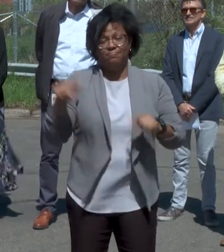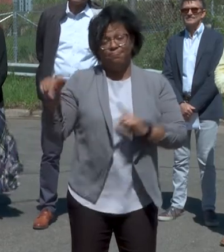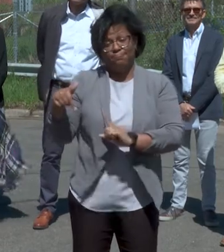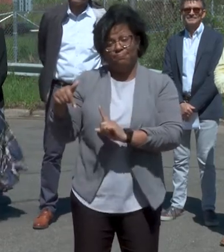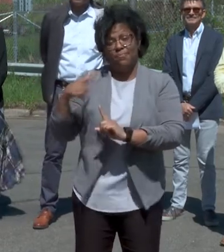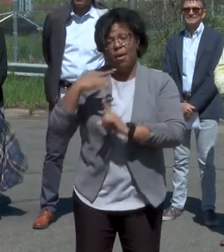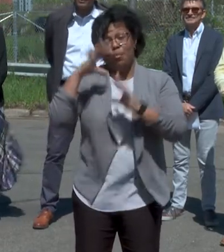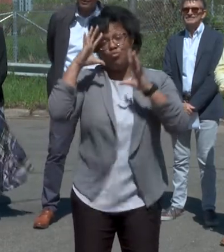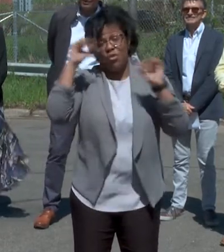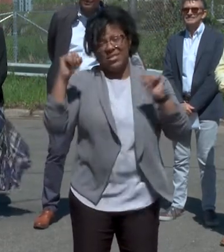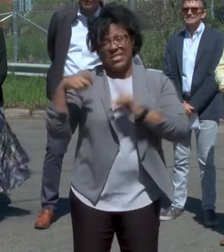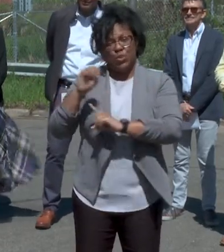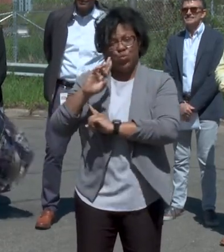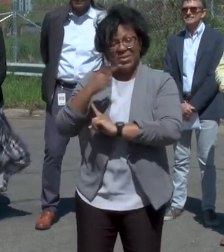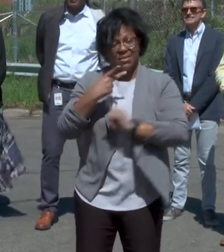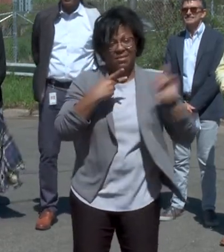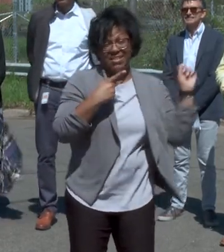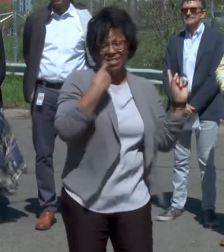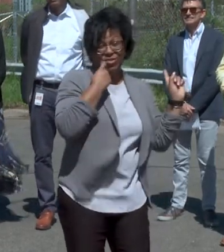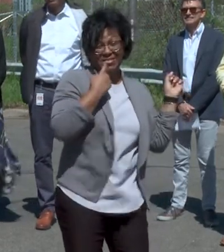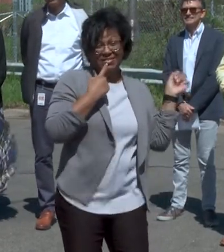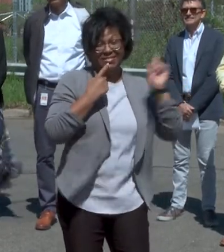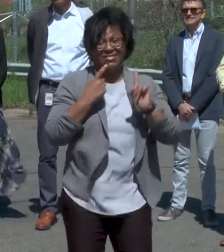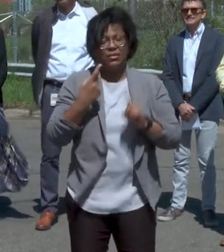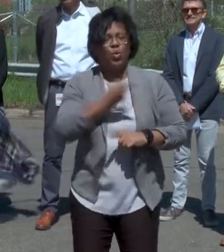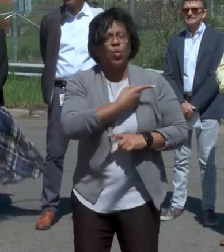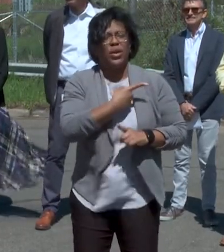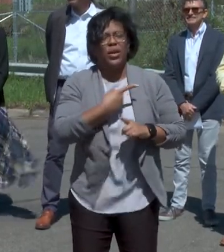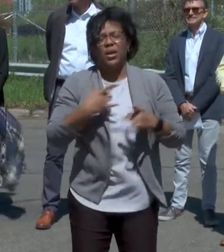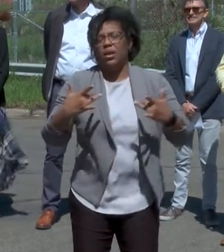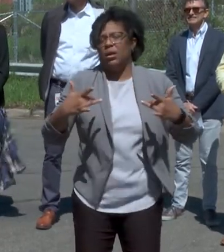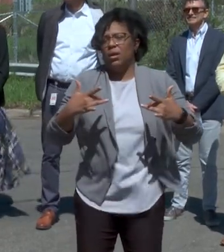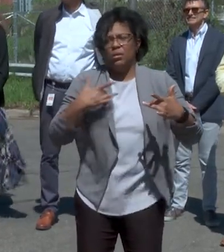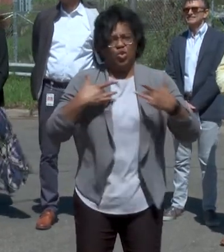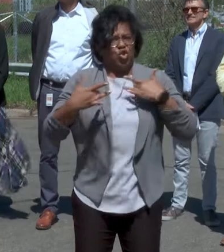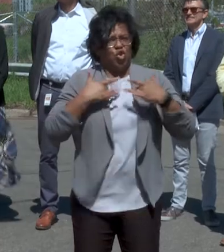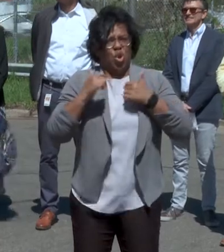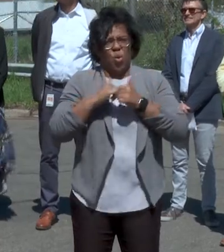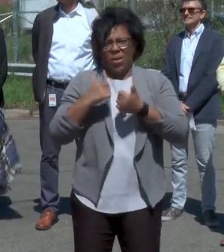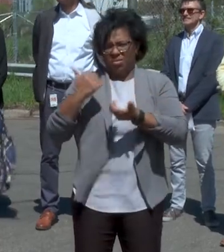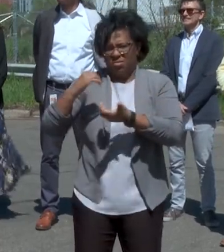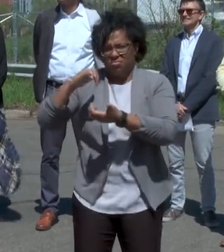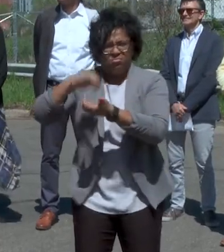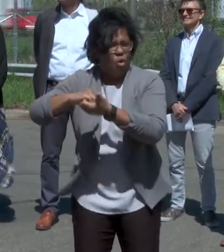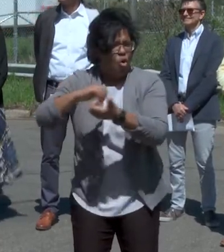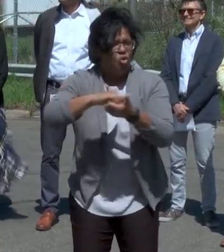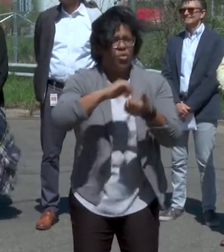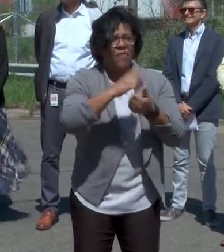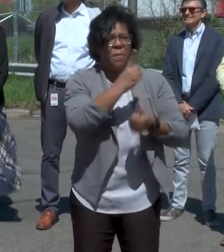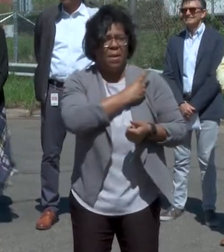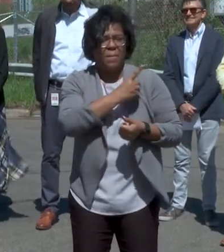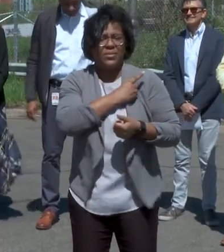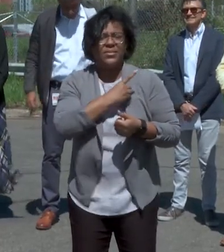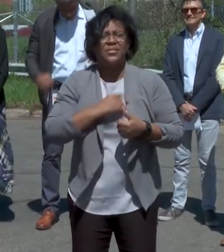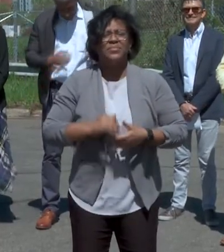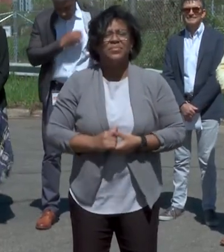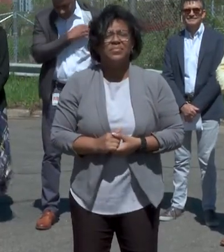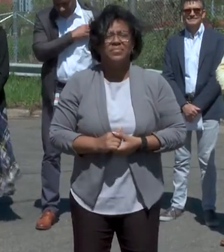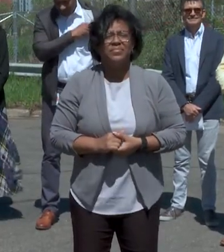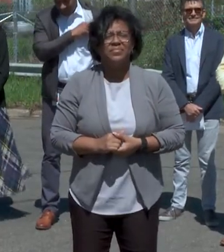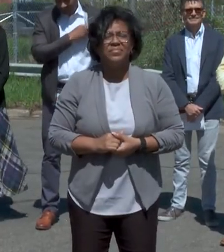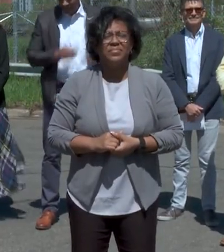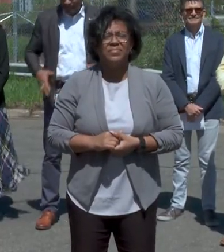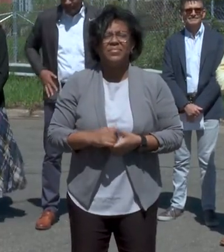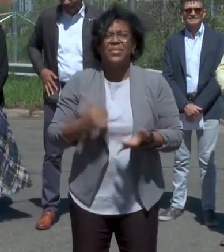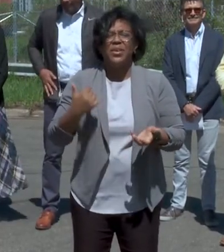excited about the Minneapolis Park Board's partnership with Green Minneapolis in this initiative, working with Mother Nature to